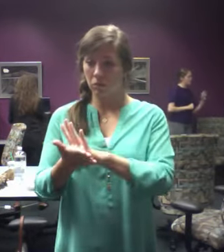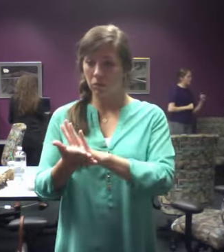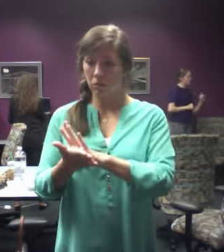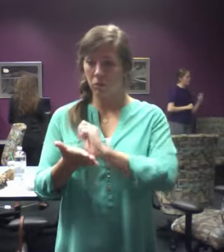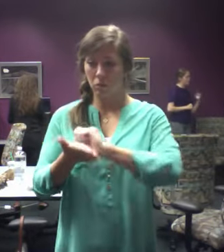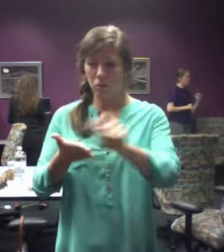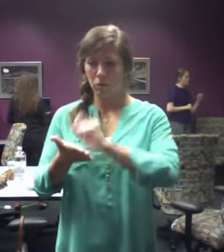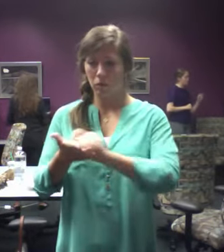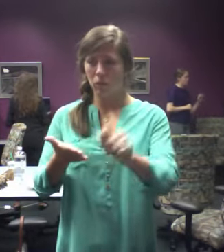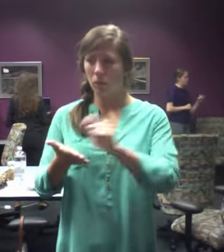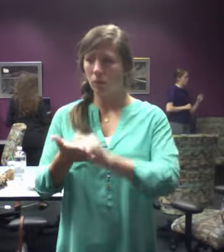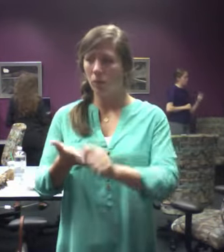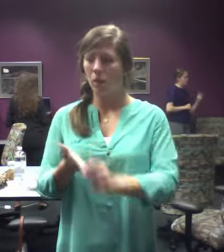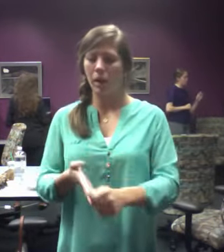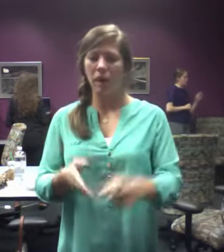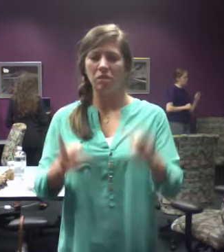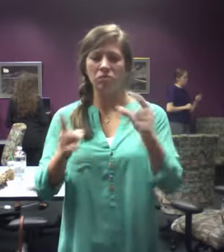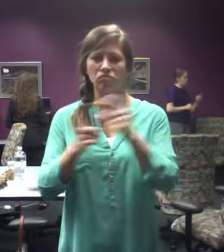Okay. You have a few